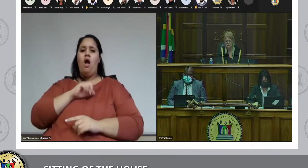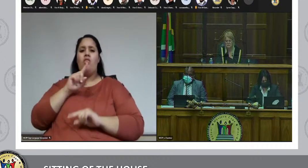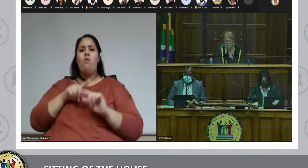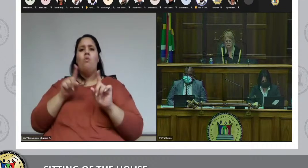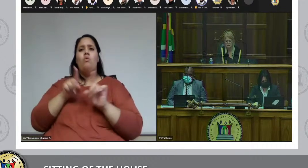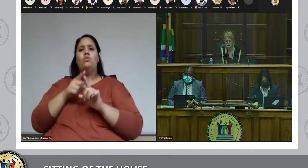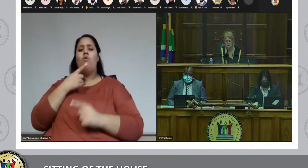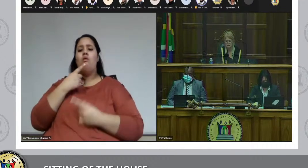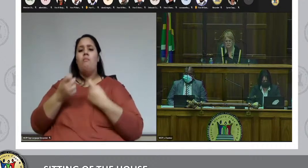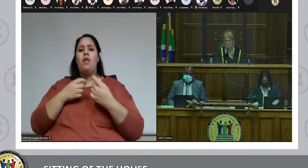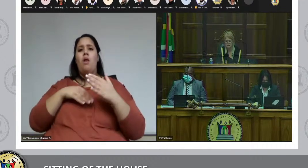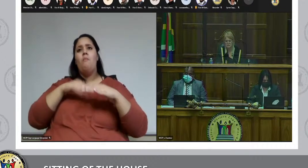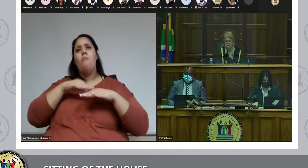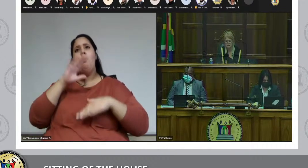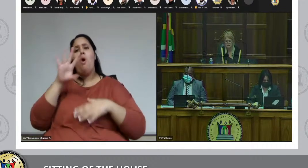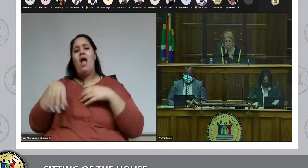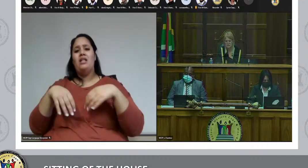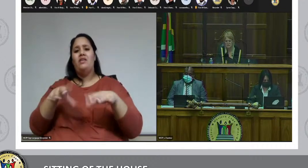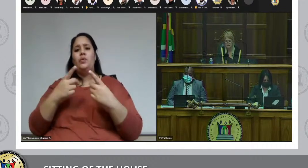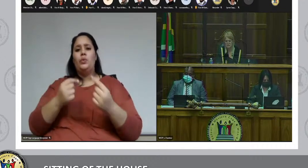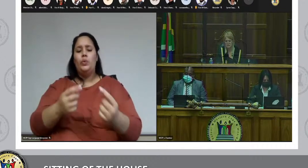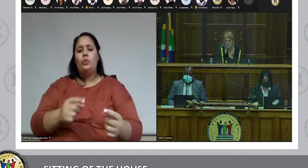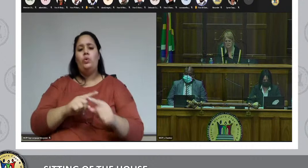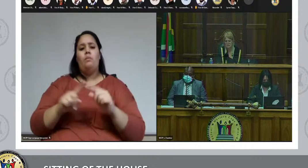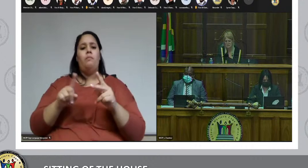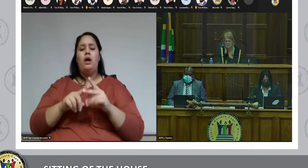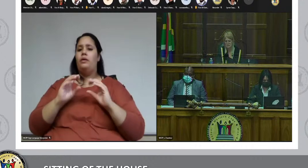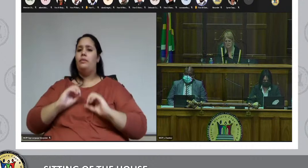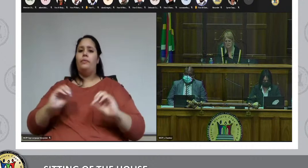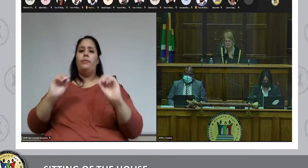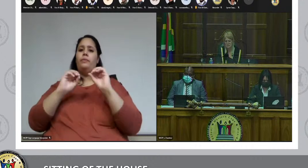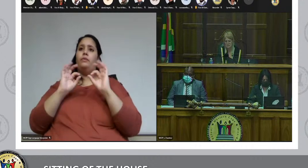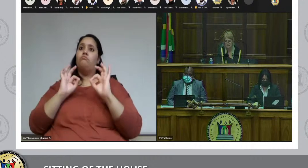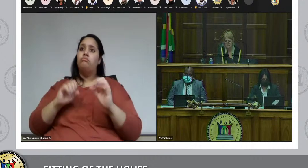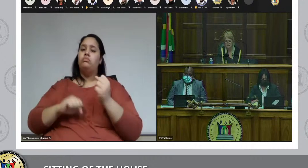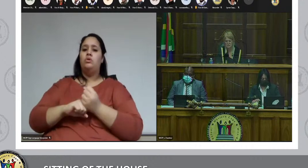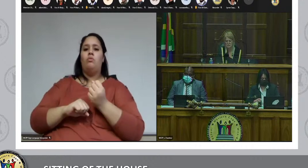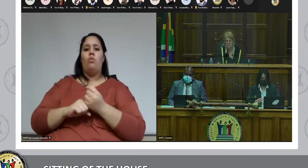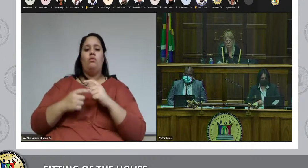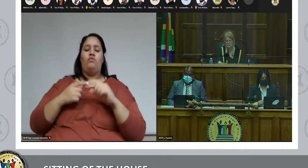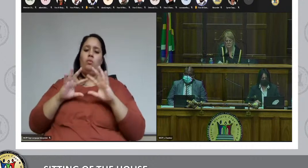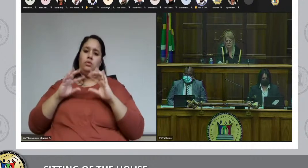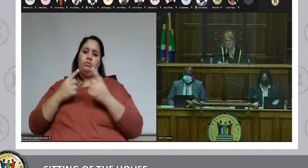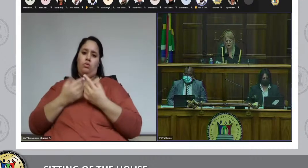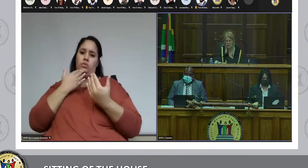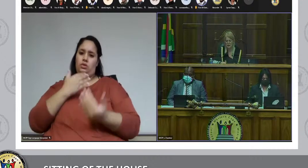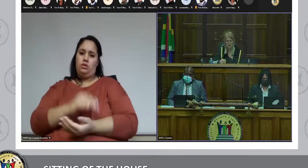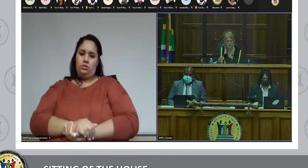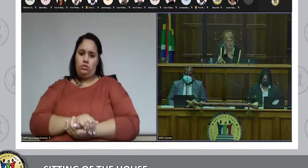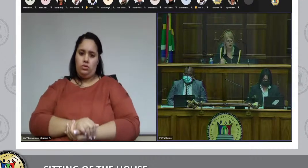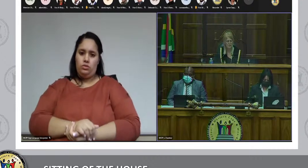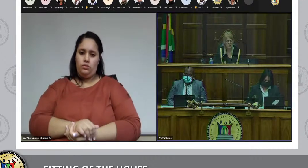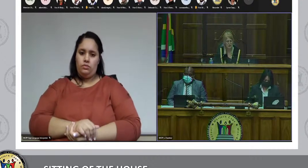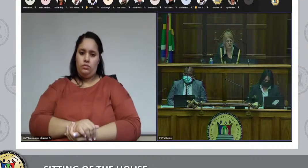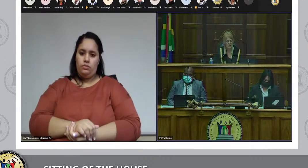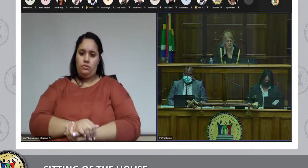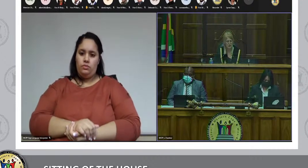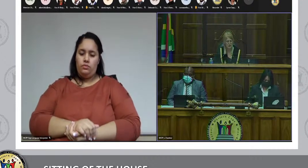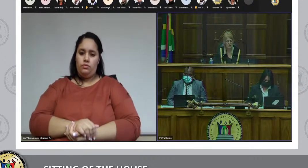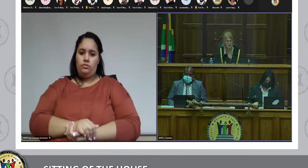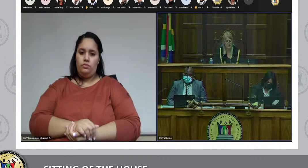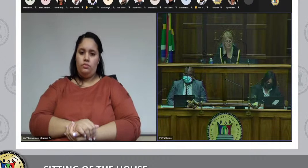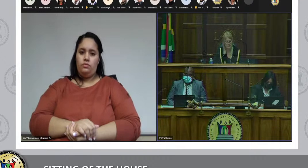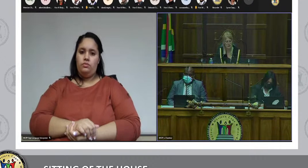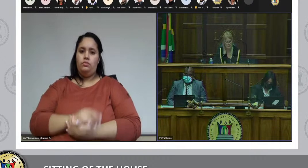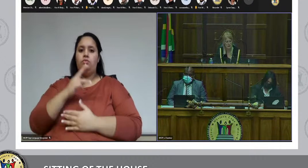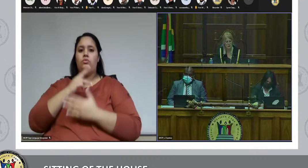about more activities that they want to have, but with no adequate support from the department. Thanks. Thank you very much, Honourable